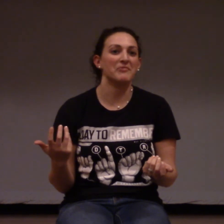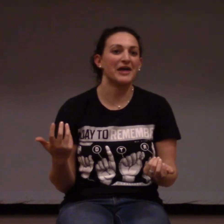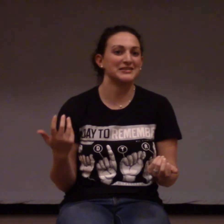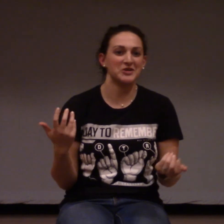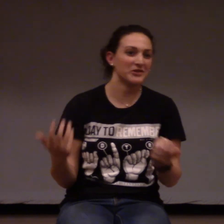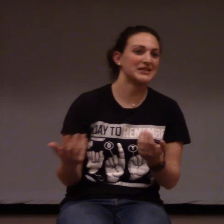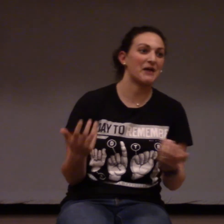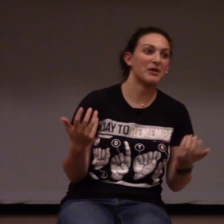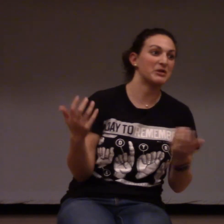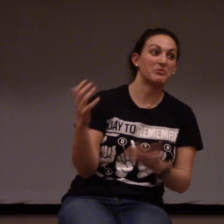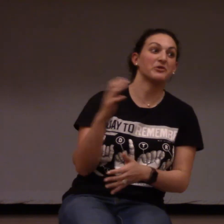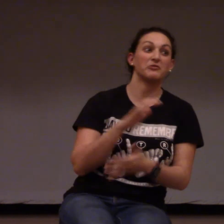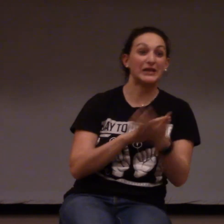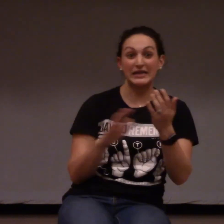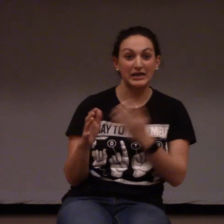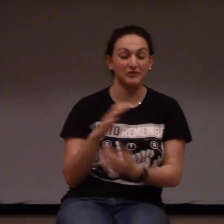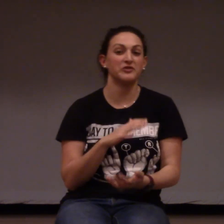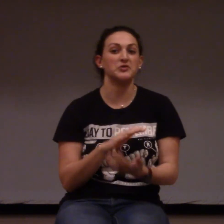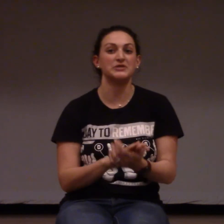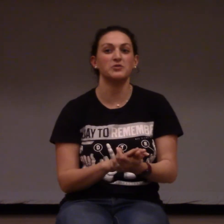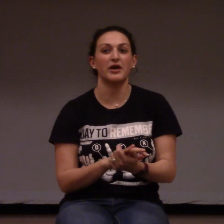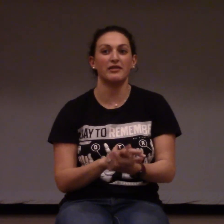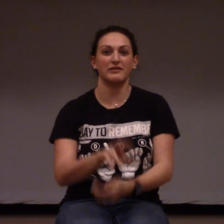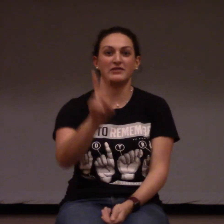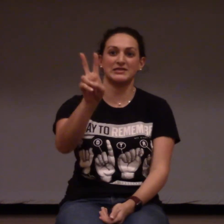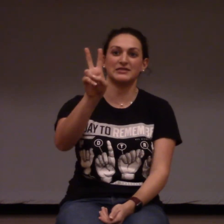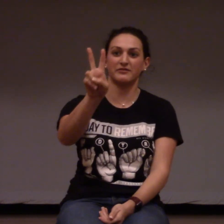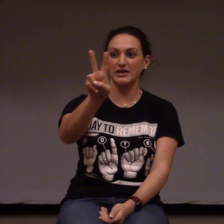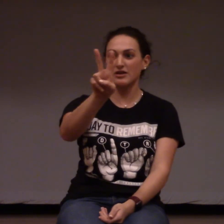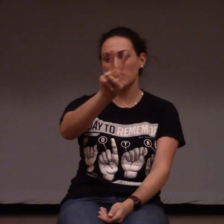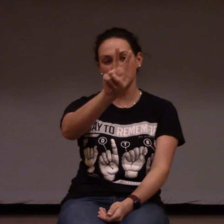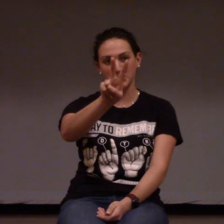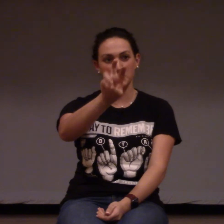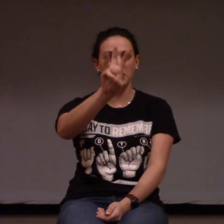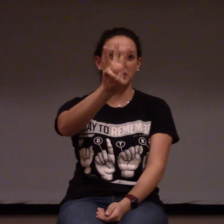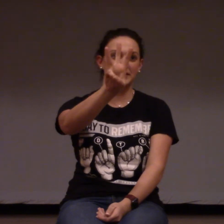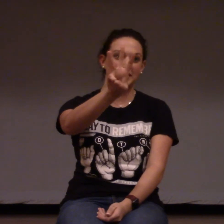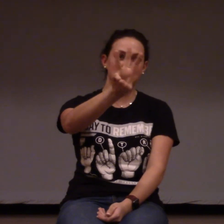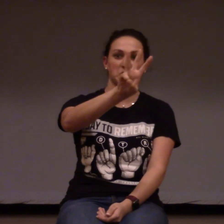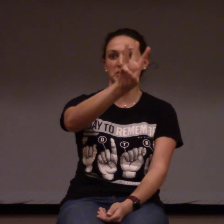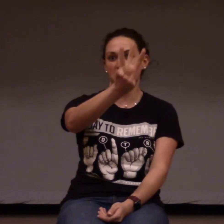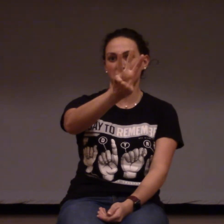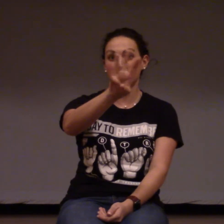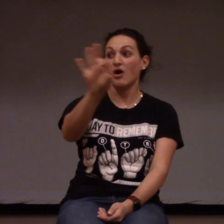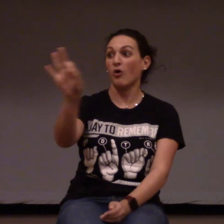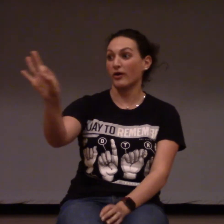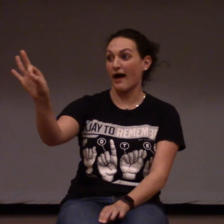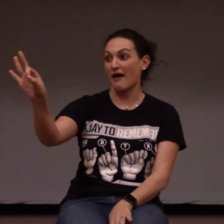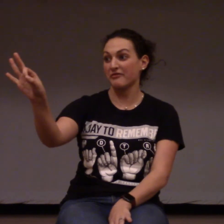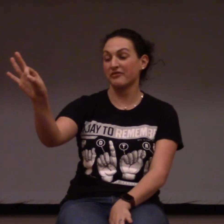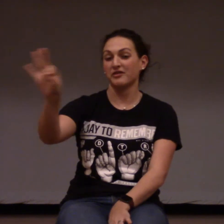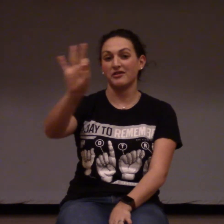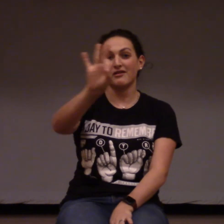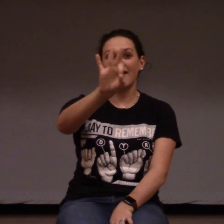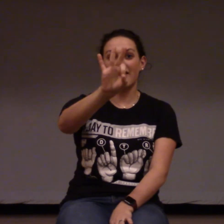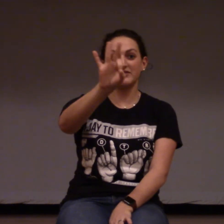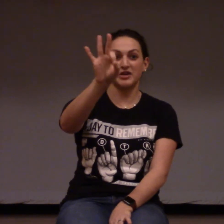is the only time that people really get confused with if this is a V or a 2 or a 6 or a W. Or an F. F is also